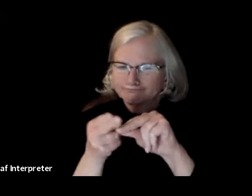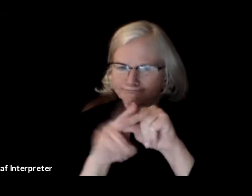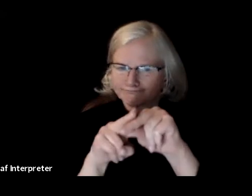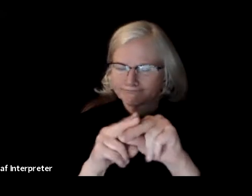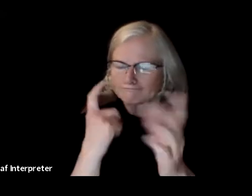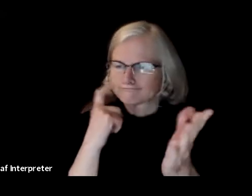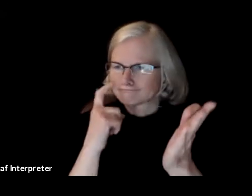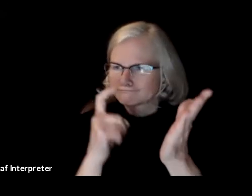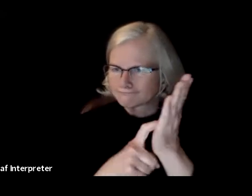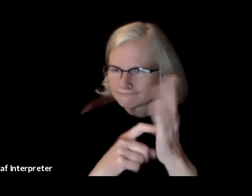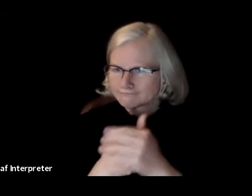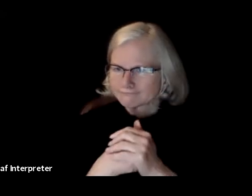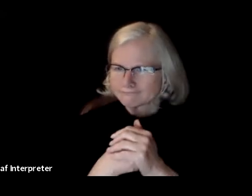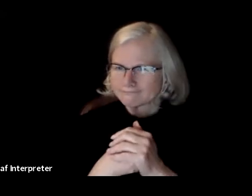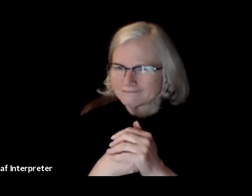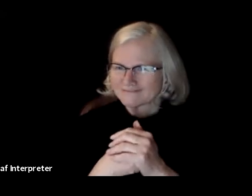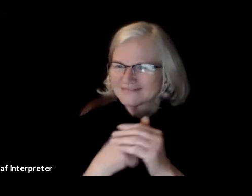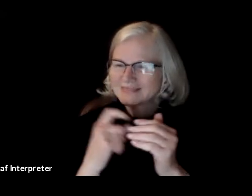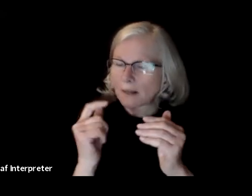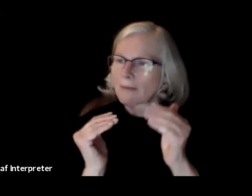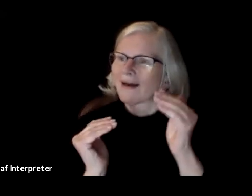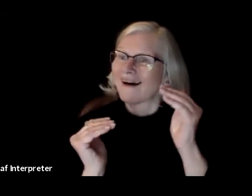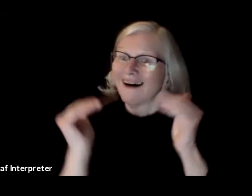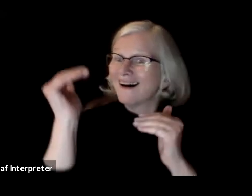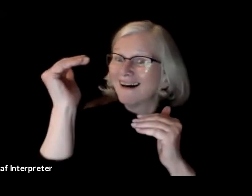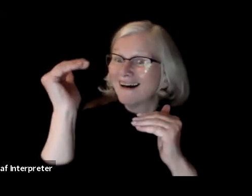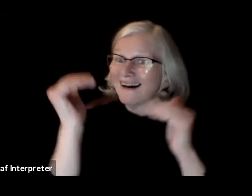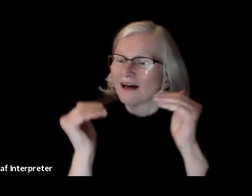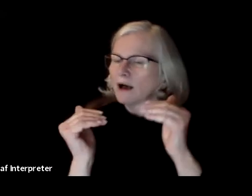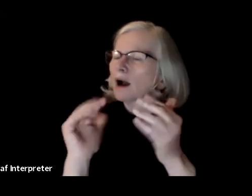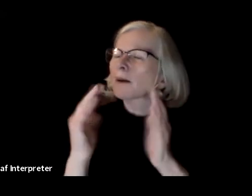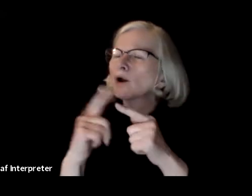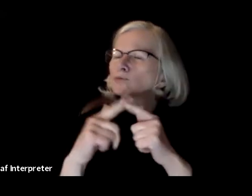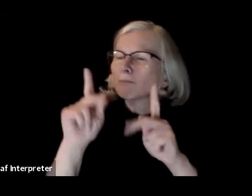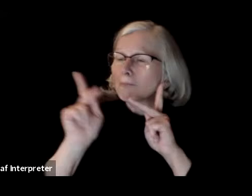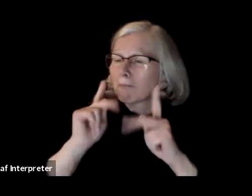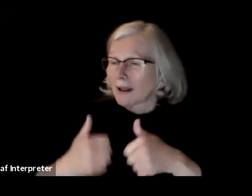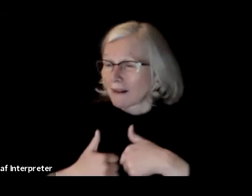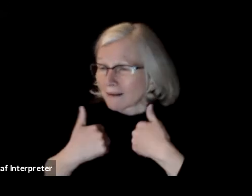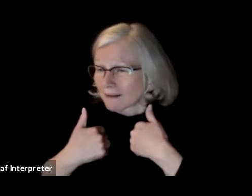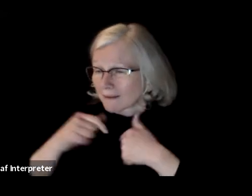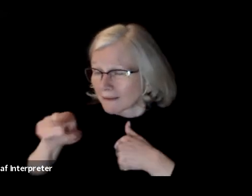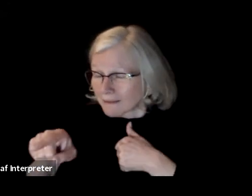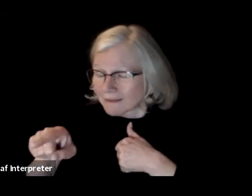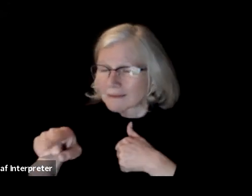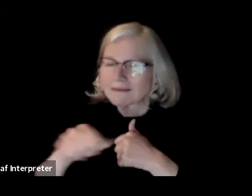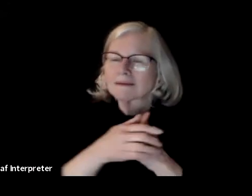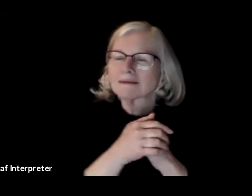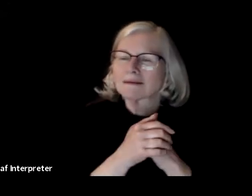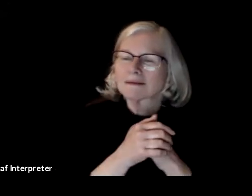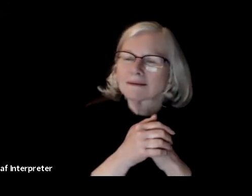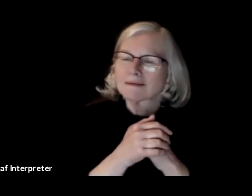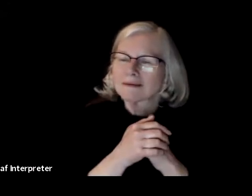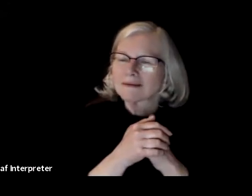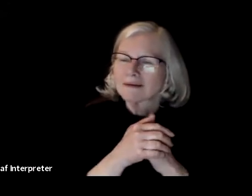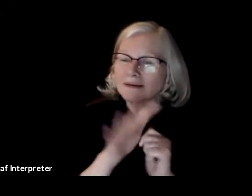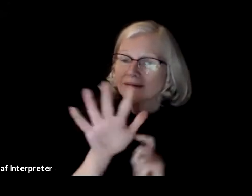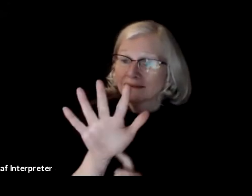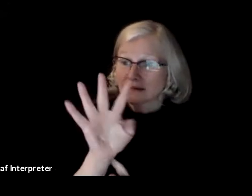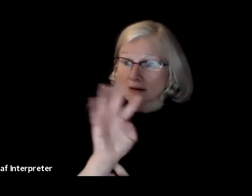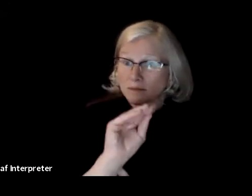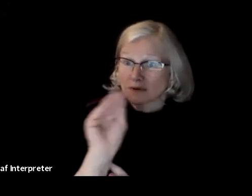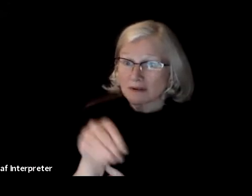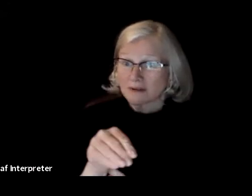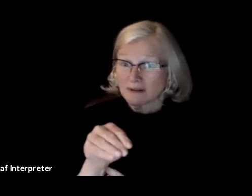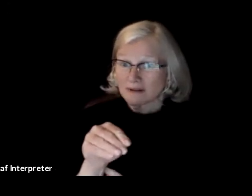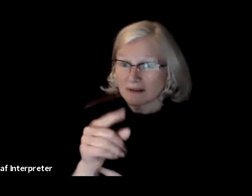for residents. The number is currently 54% uptake for skilled nursing facility staff and